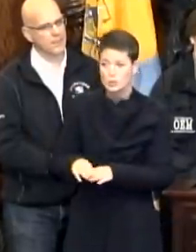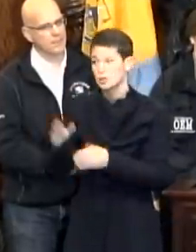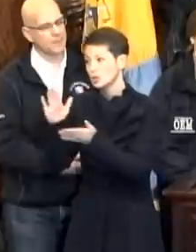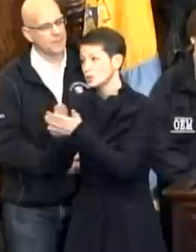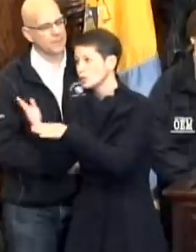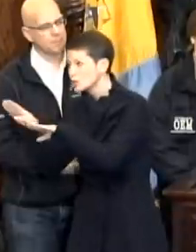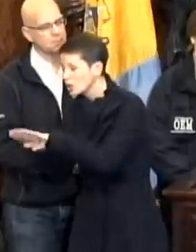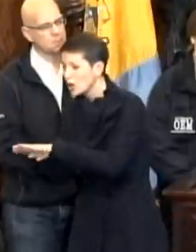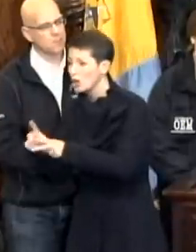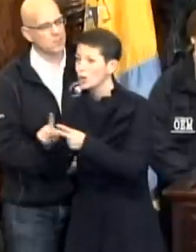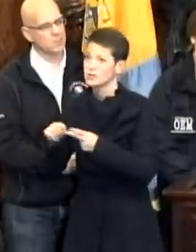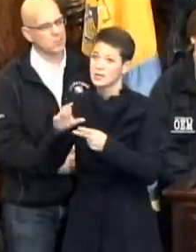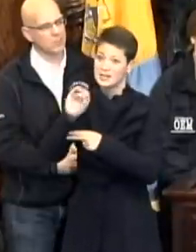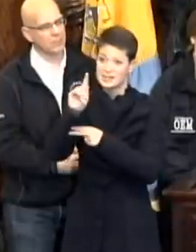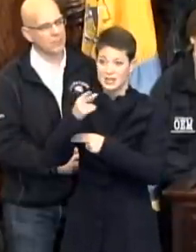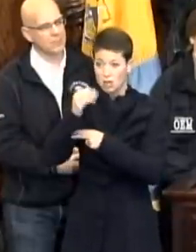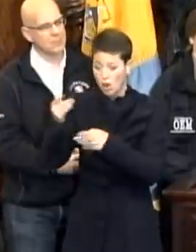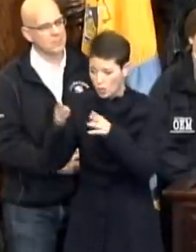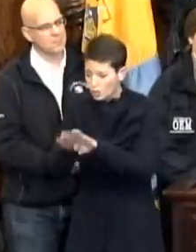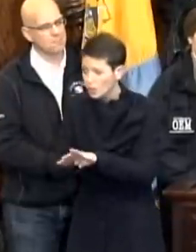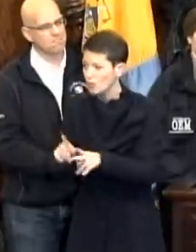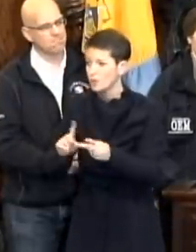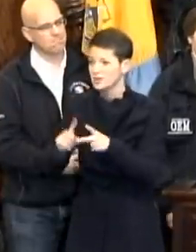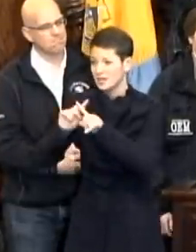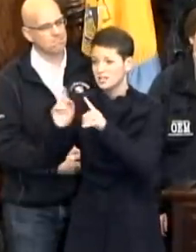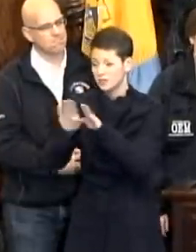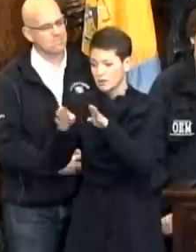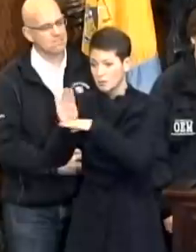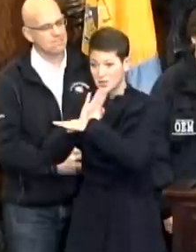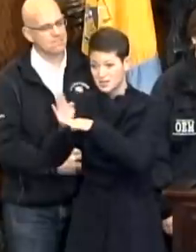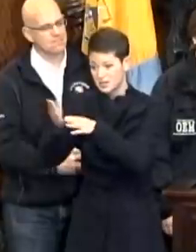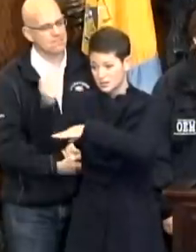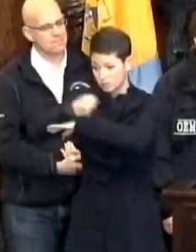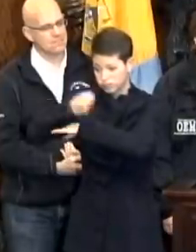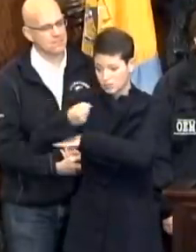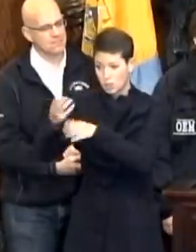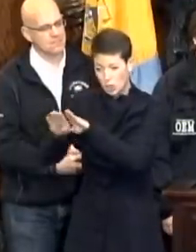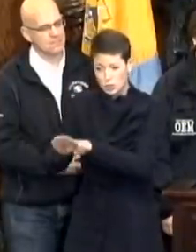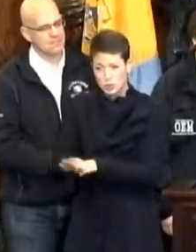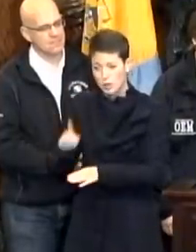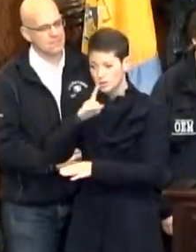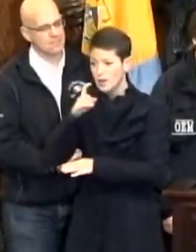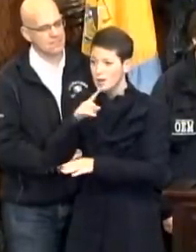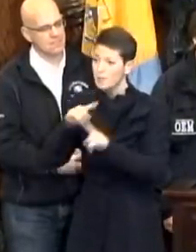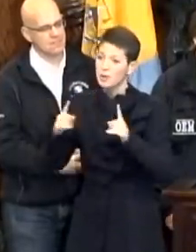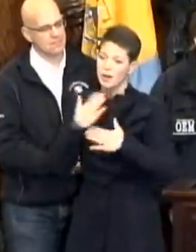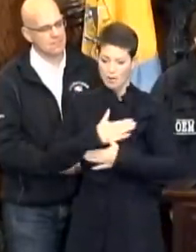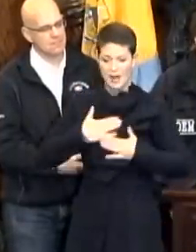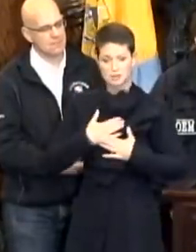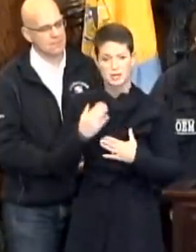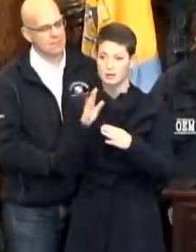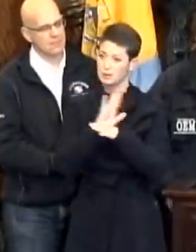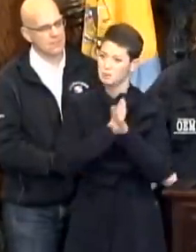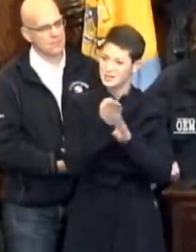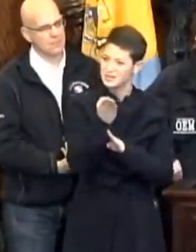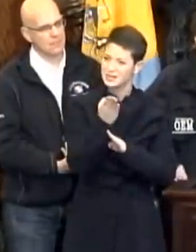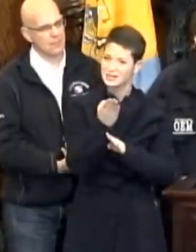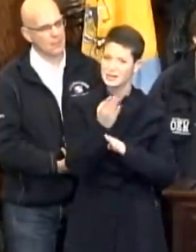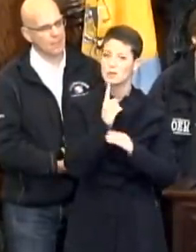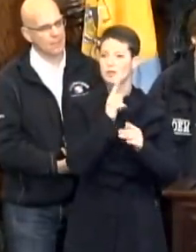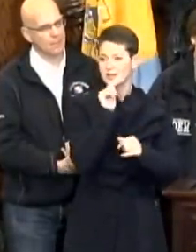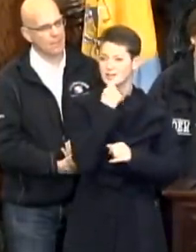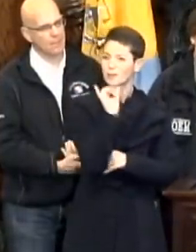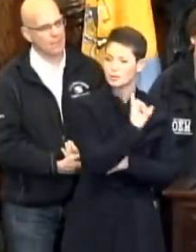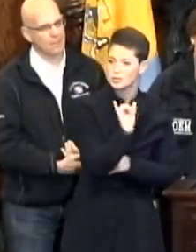out, a number of other businesses closing has had an impact certainly on our hospitality industry. Well, we've had